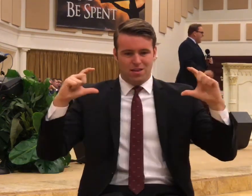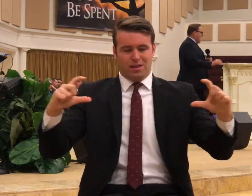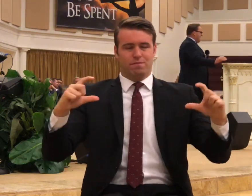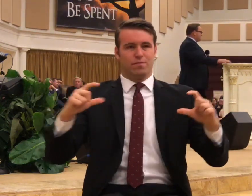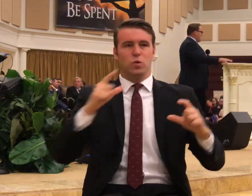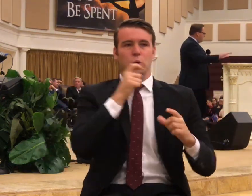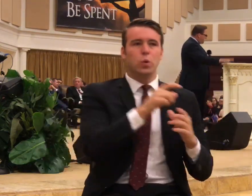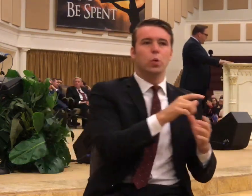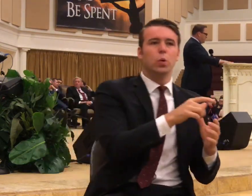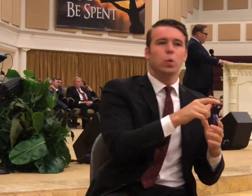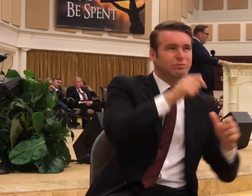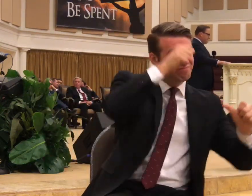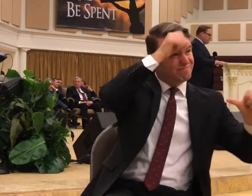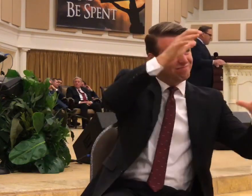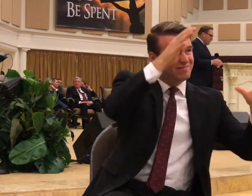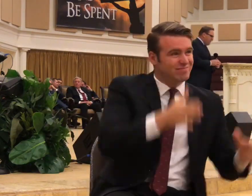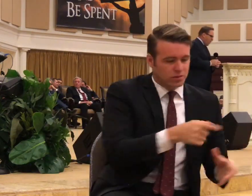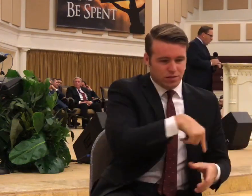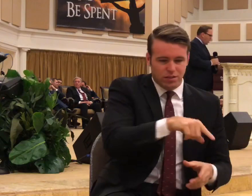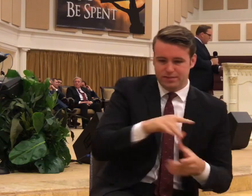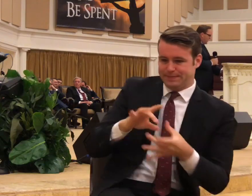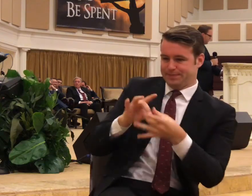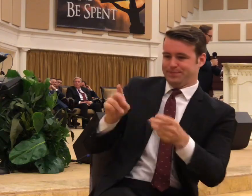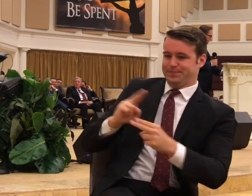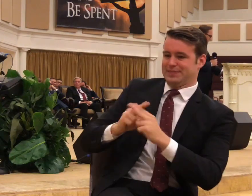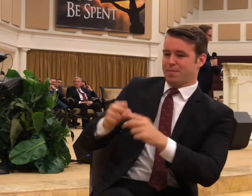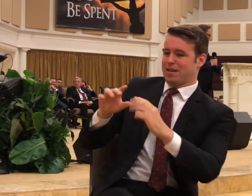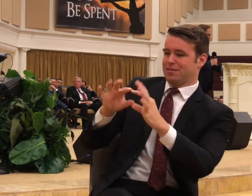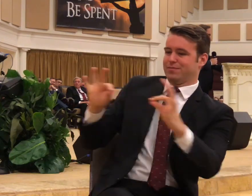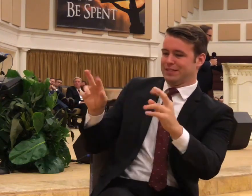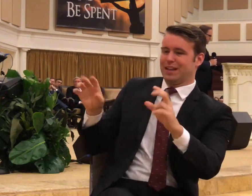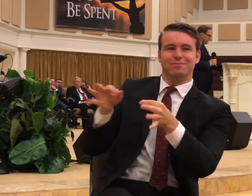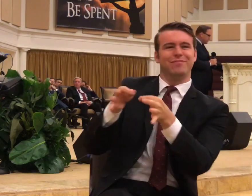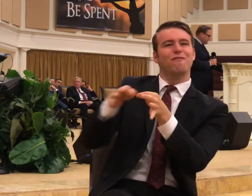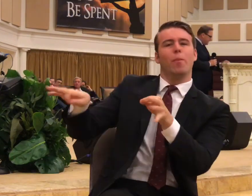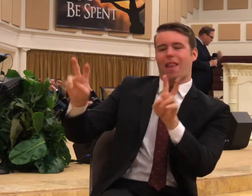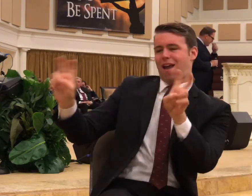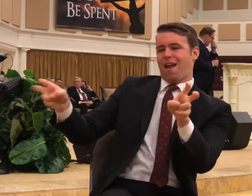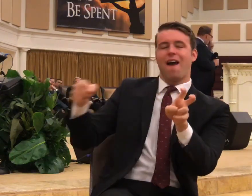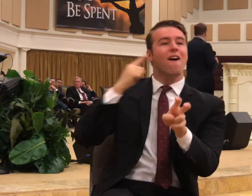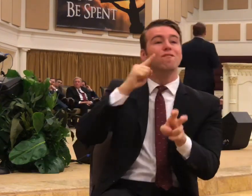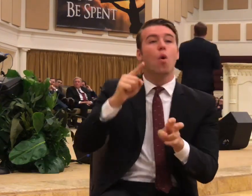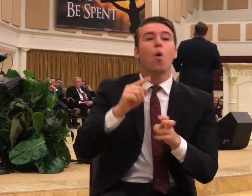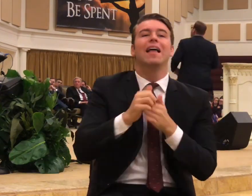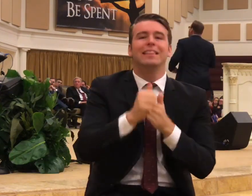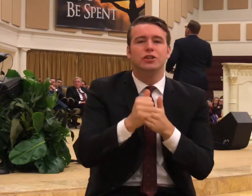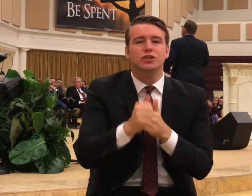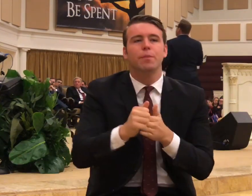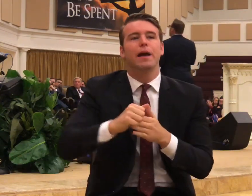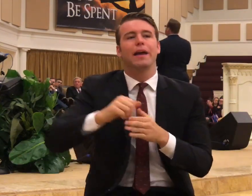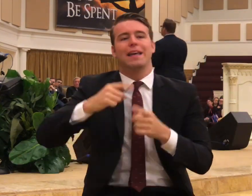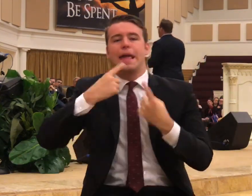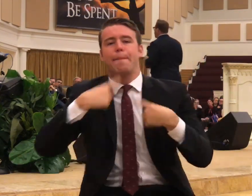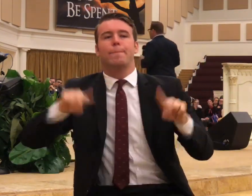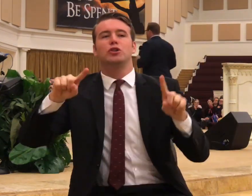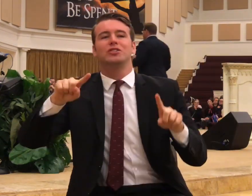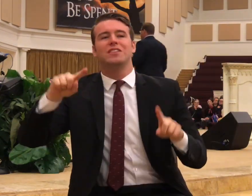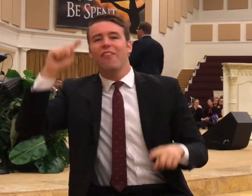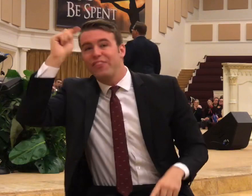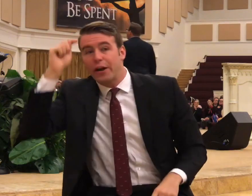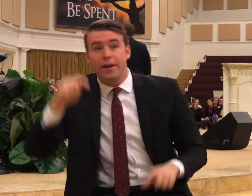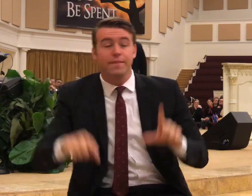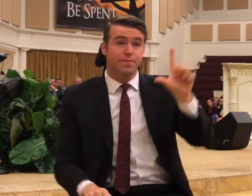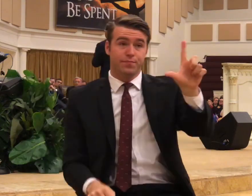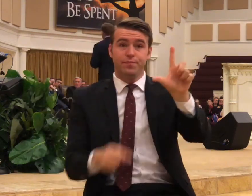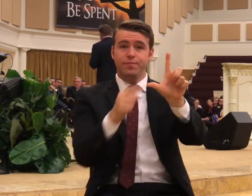together as a formula for leadership emergence theory. Now, what is this? The L stands for